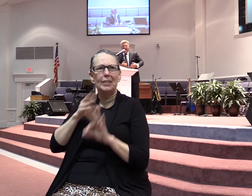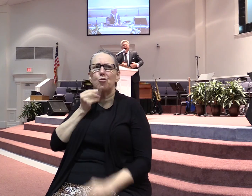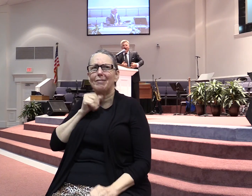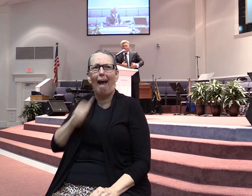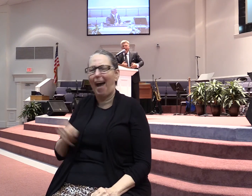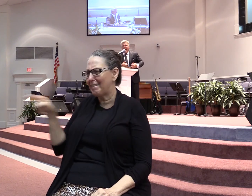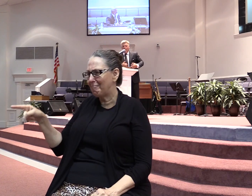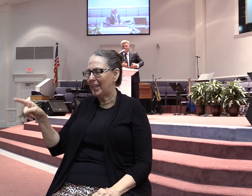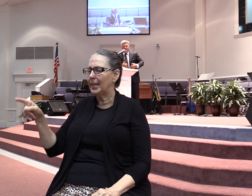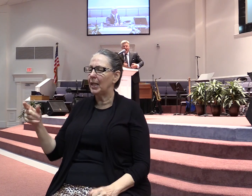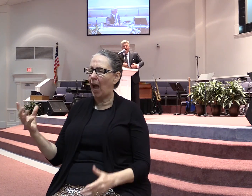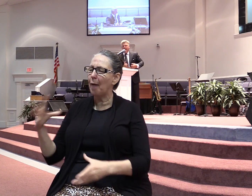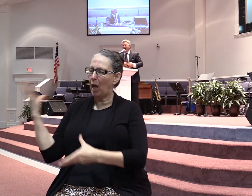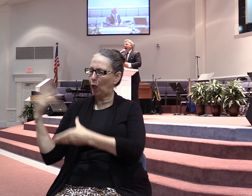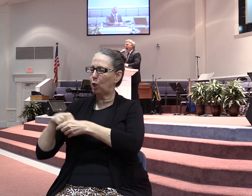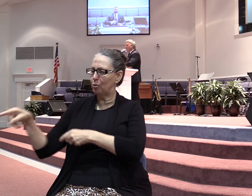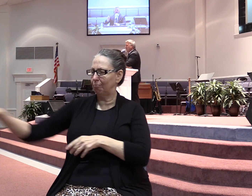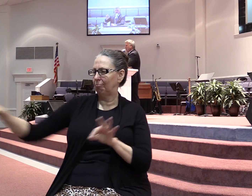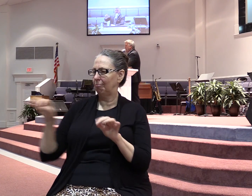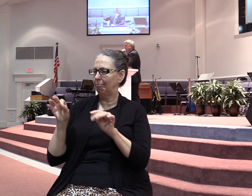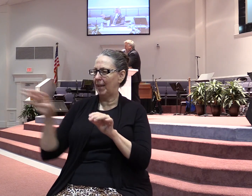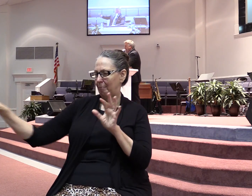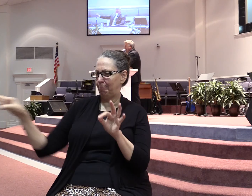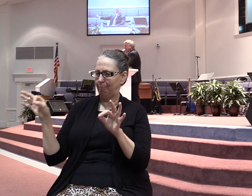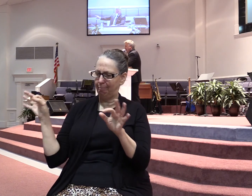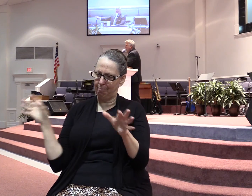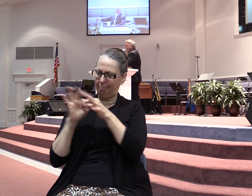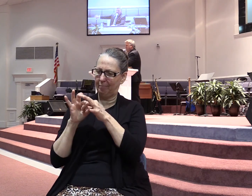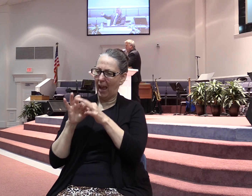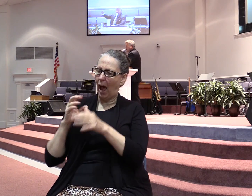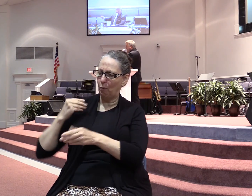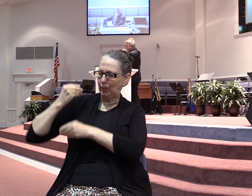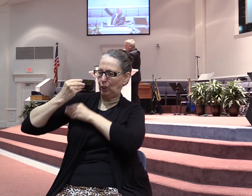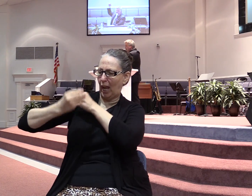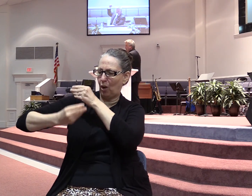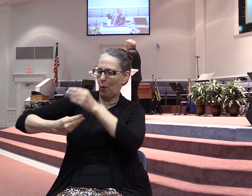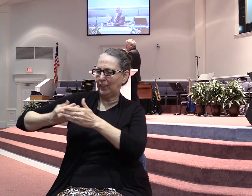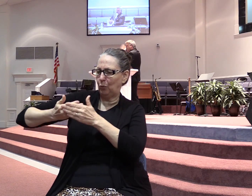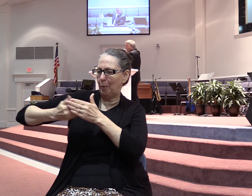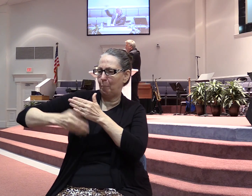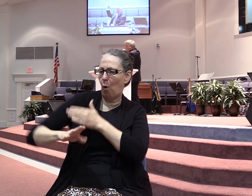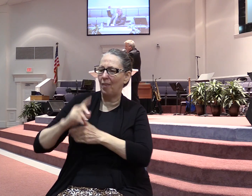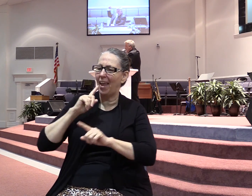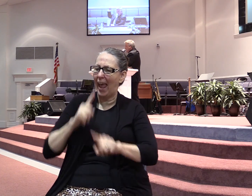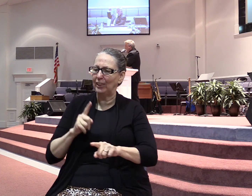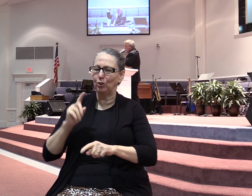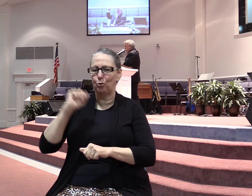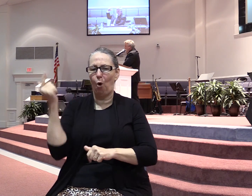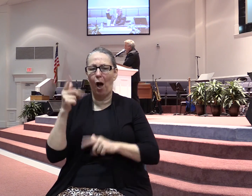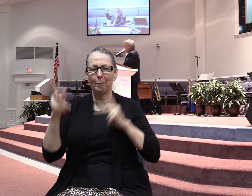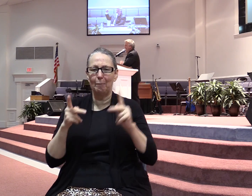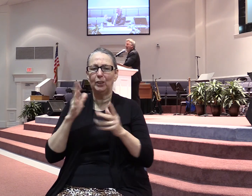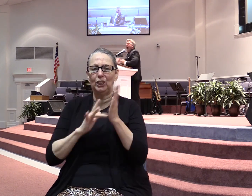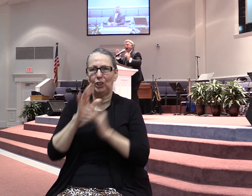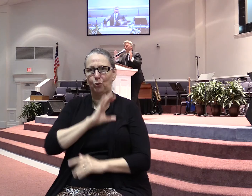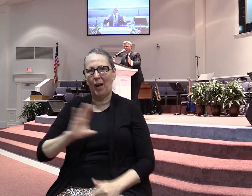part of what I will become. I want you in the lineage that brings the answer spawned before time